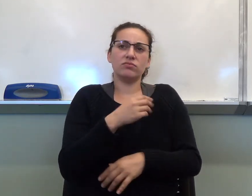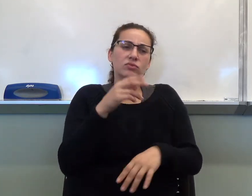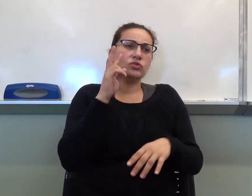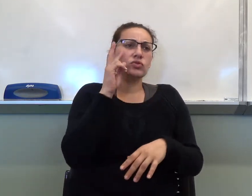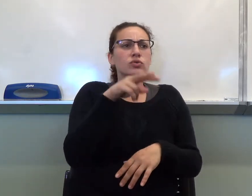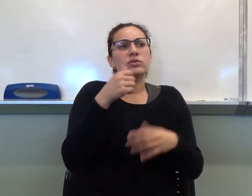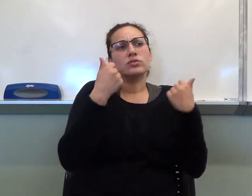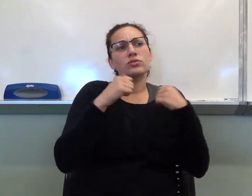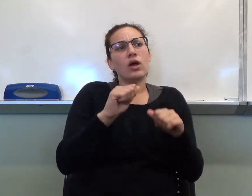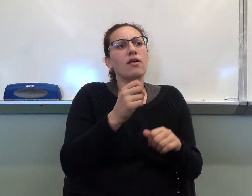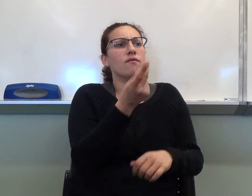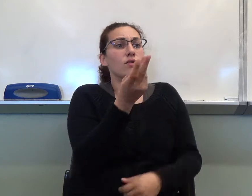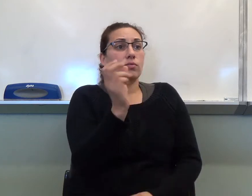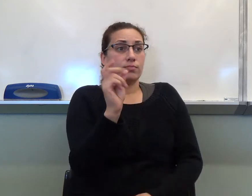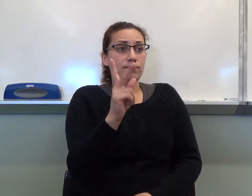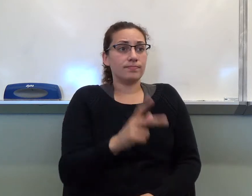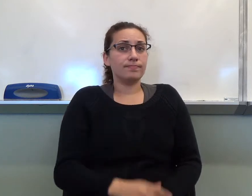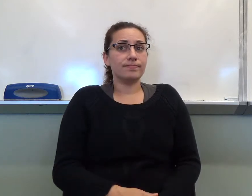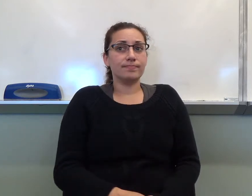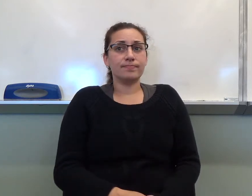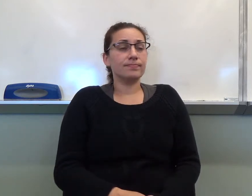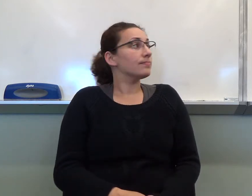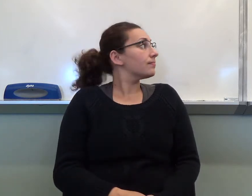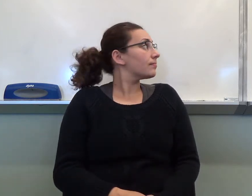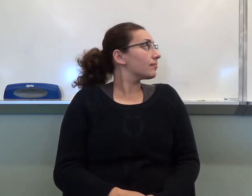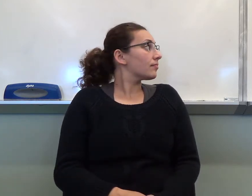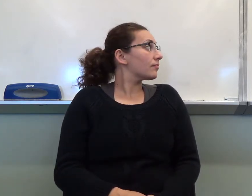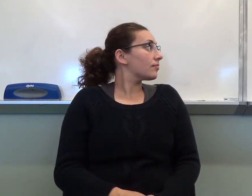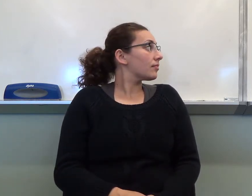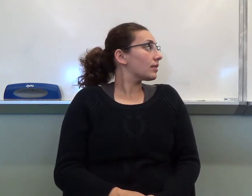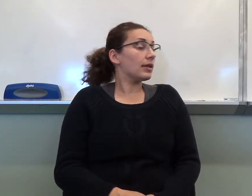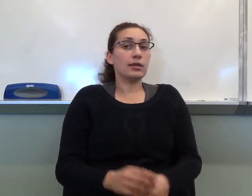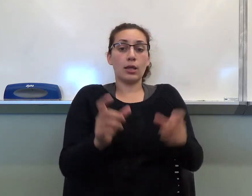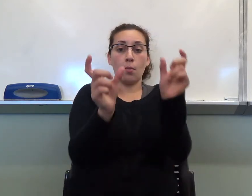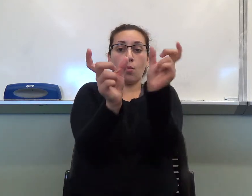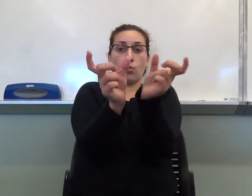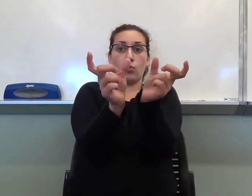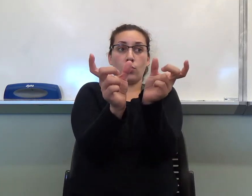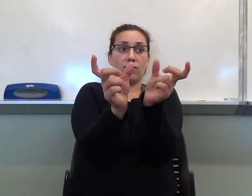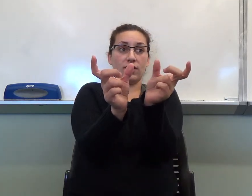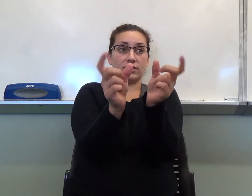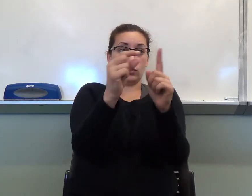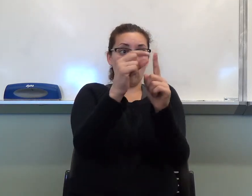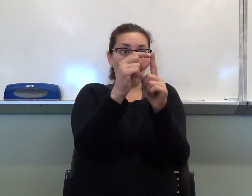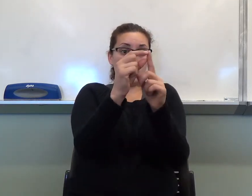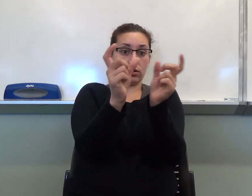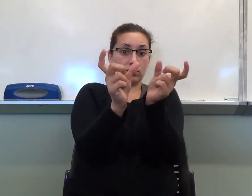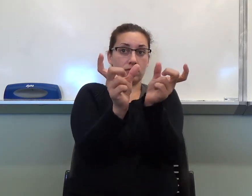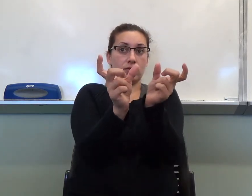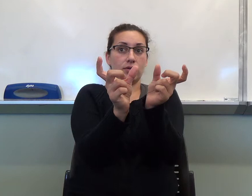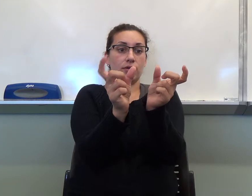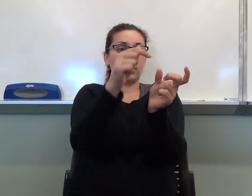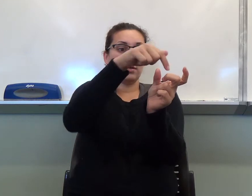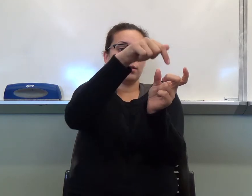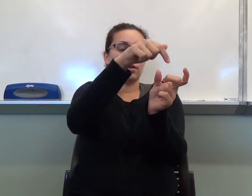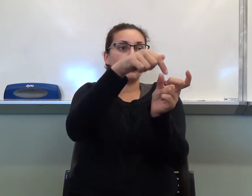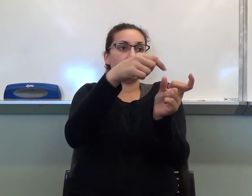There's not much difference here. The prefix line with grams in it is there on